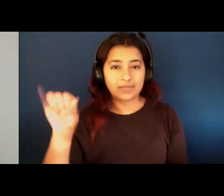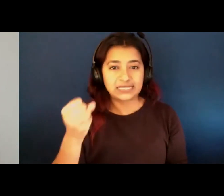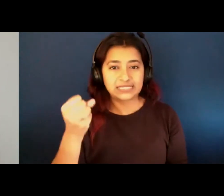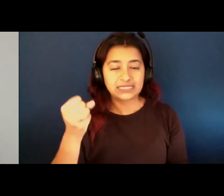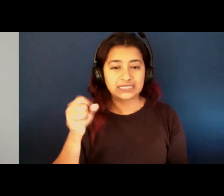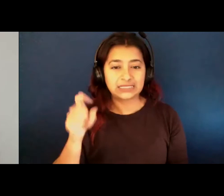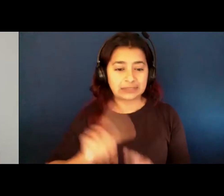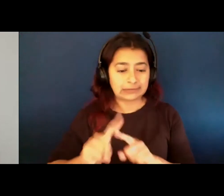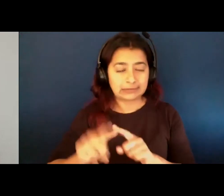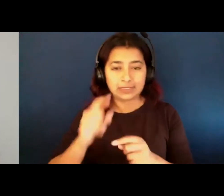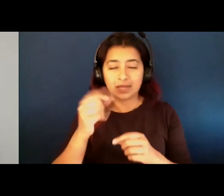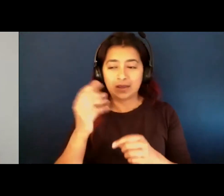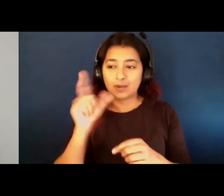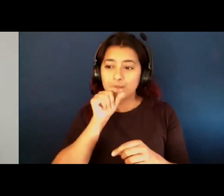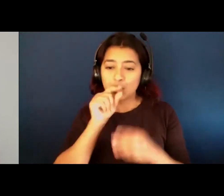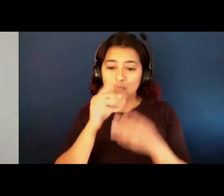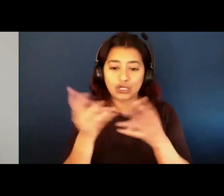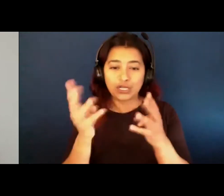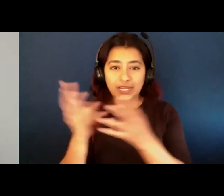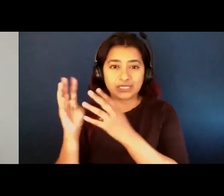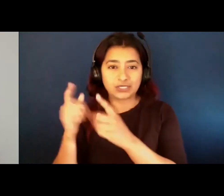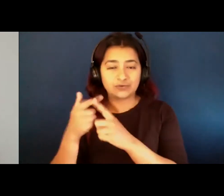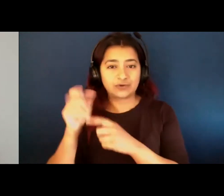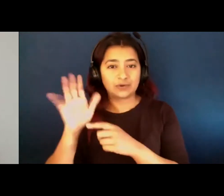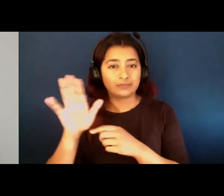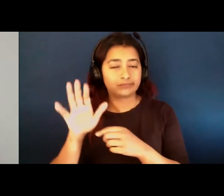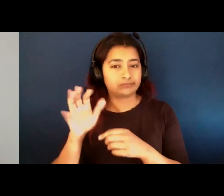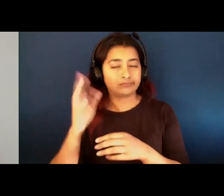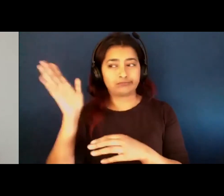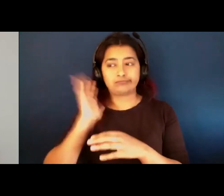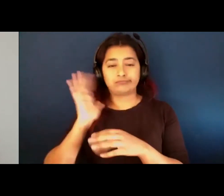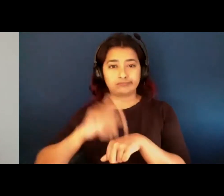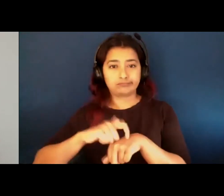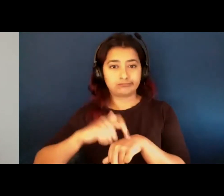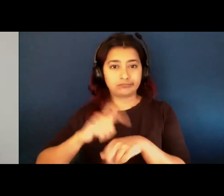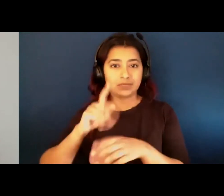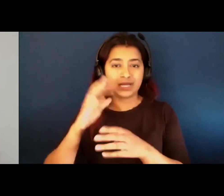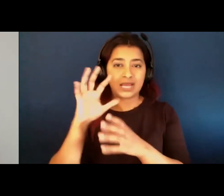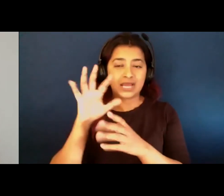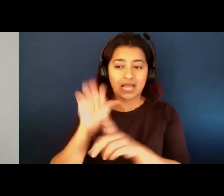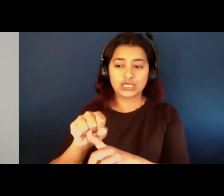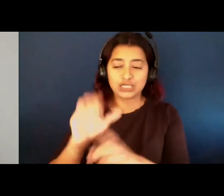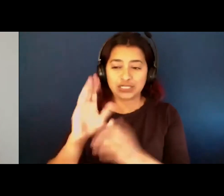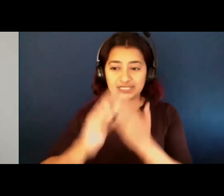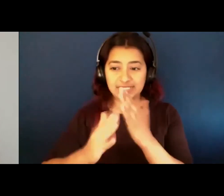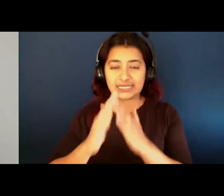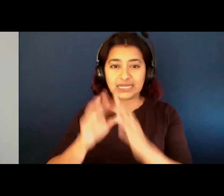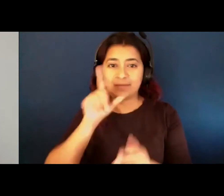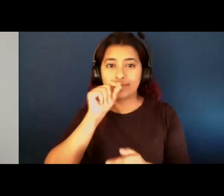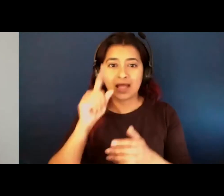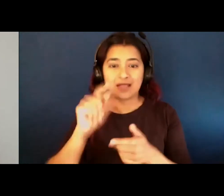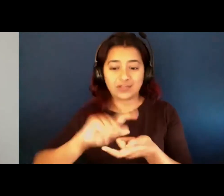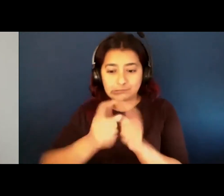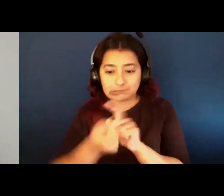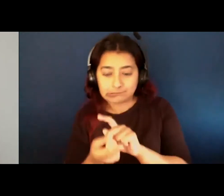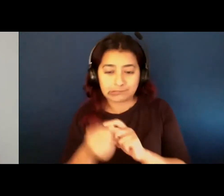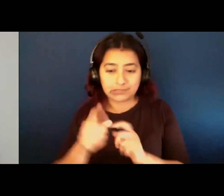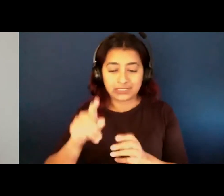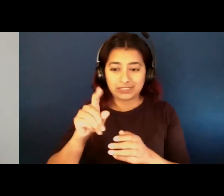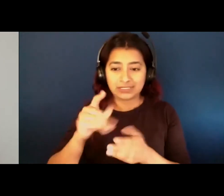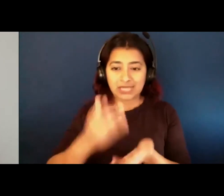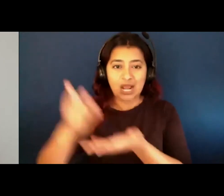bird cages left over from his days catching city pigeons and then trying to convert them into carrier doves to sell on